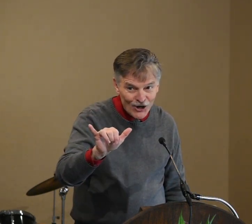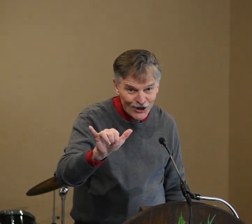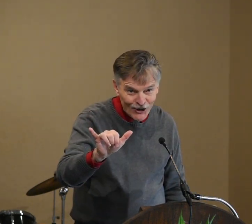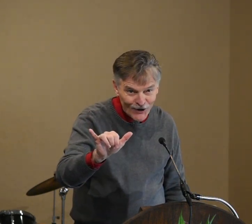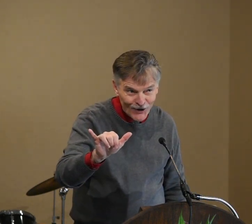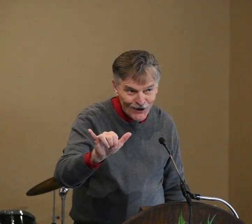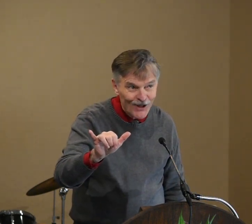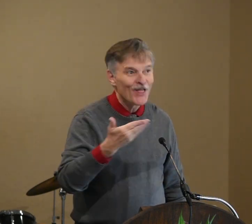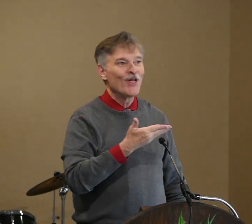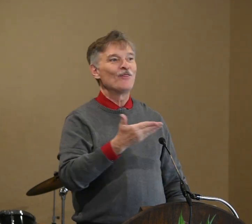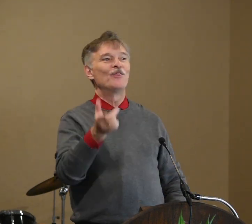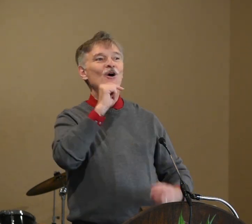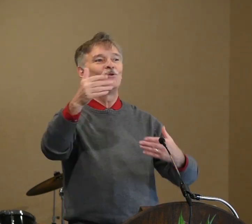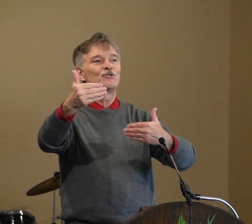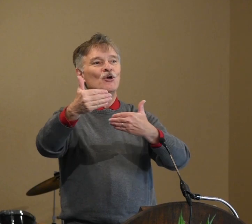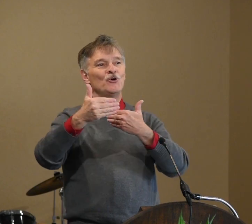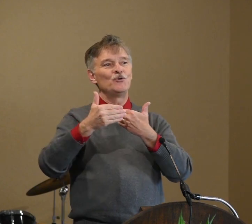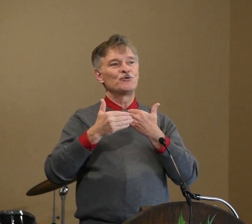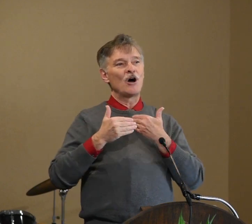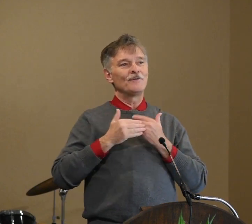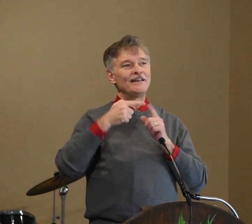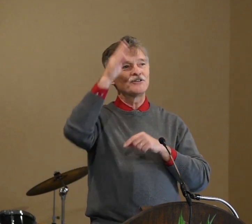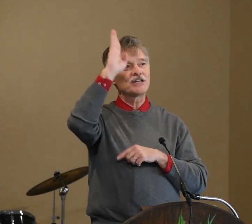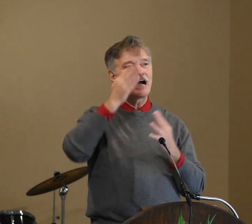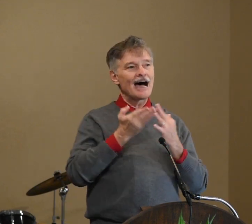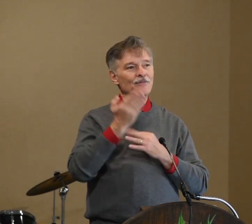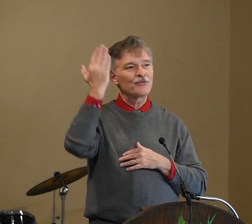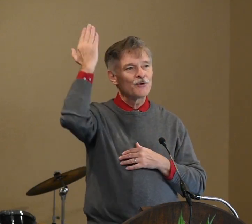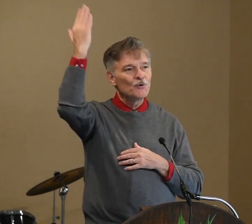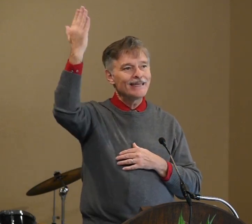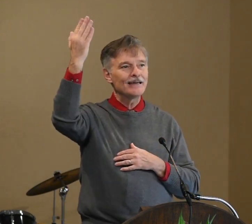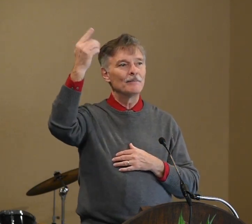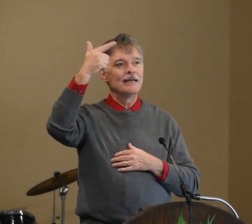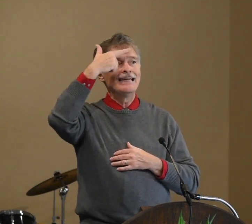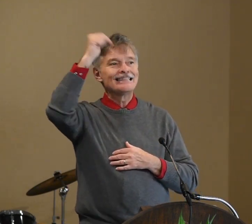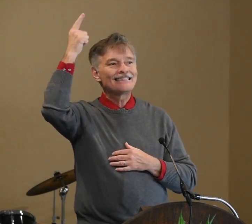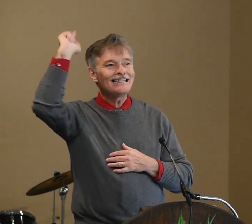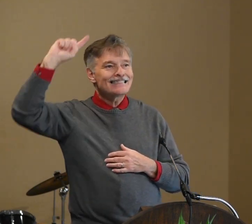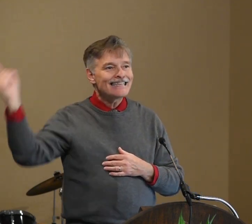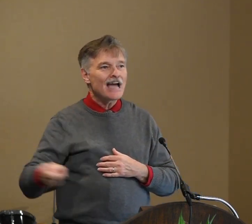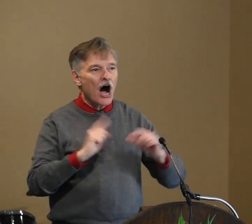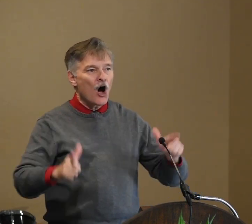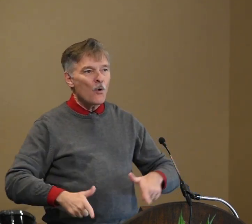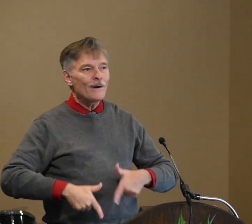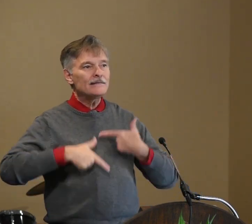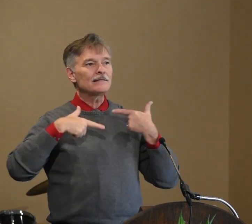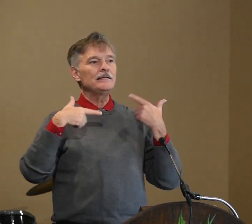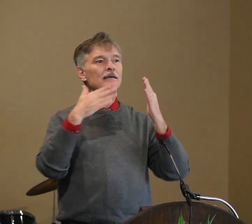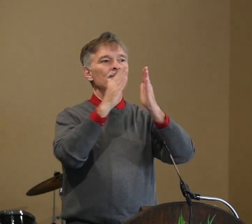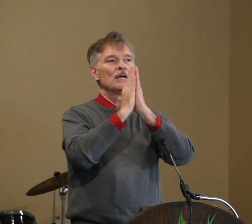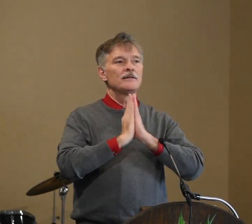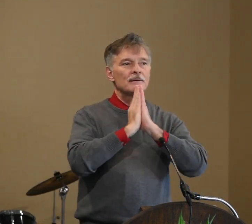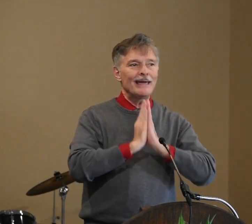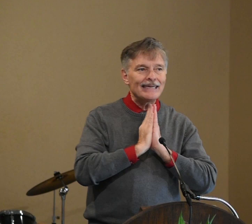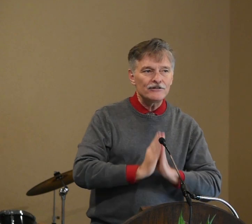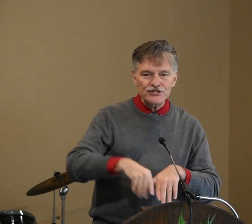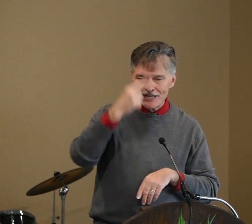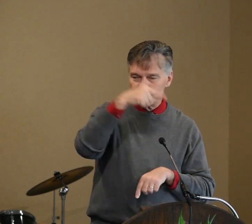forever those who draw near to God through him, since he always lives to make intercession